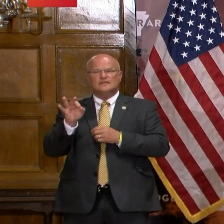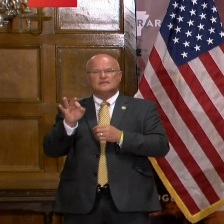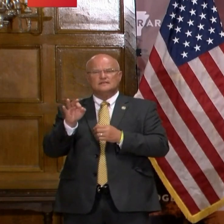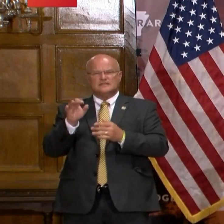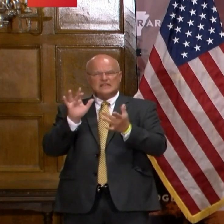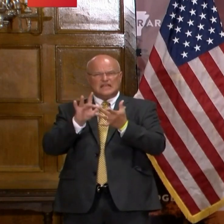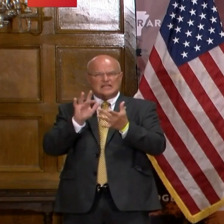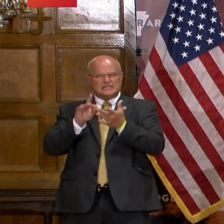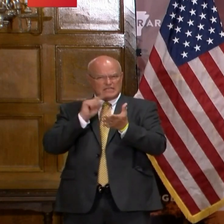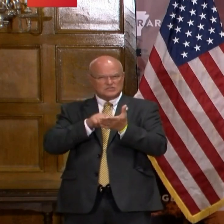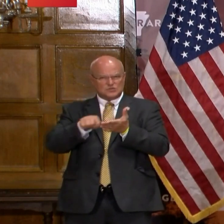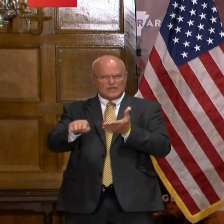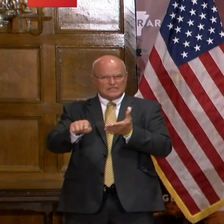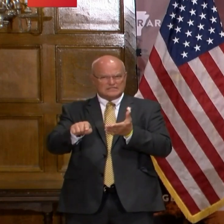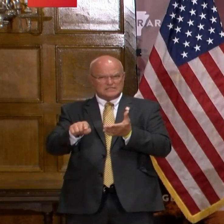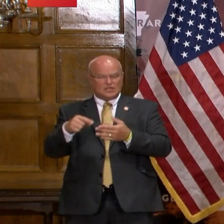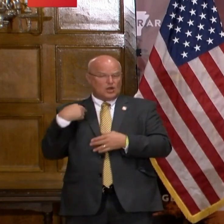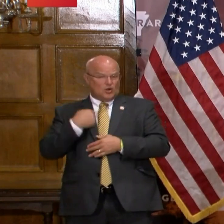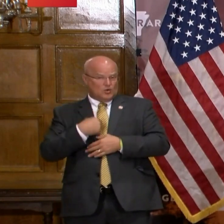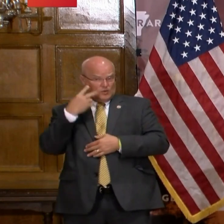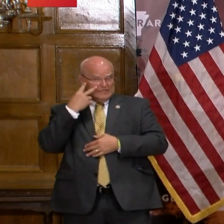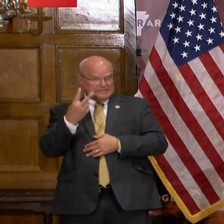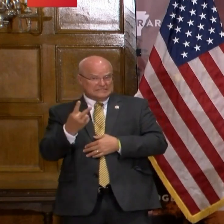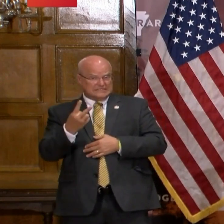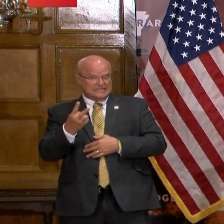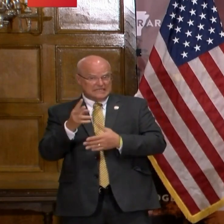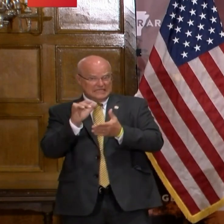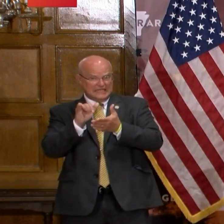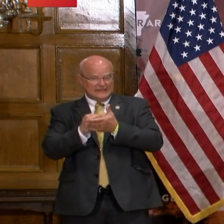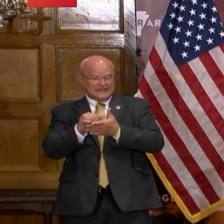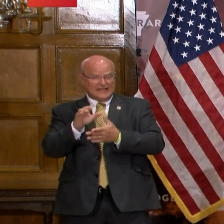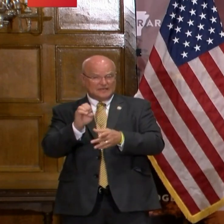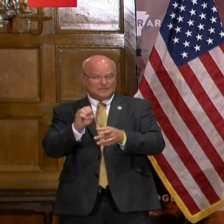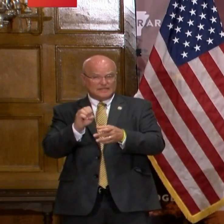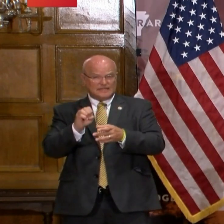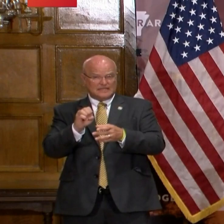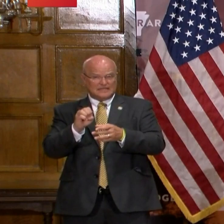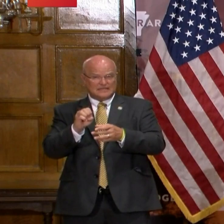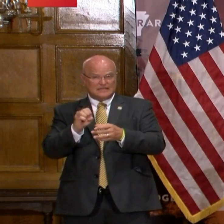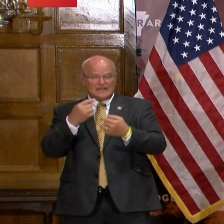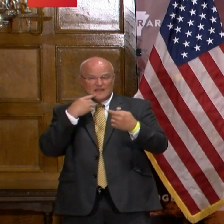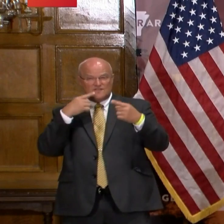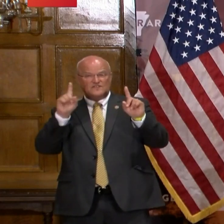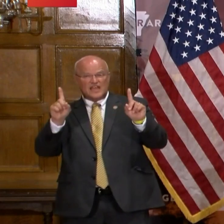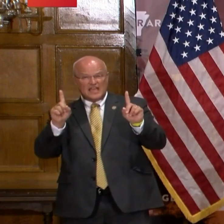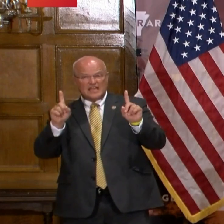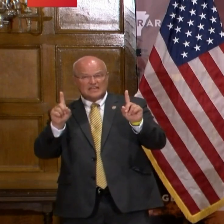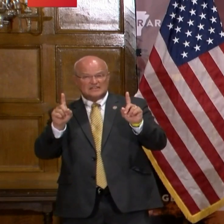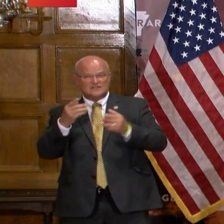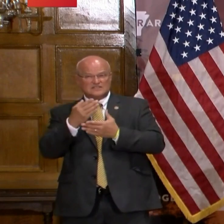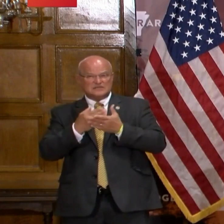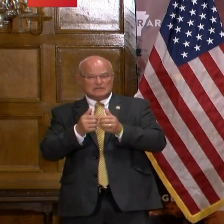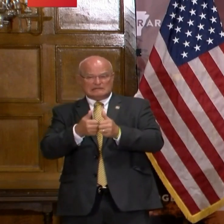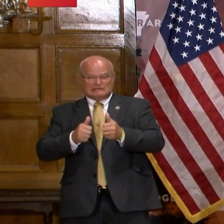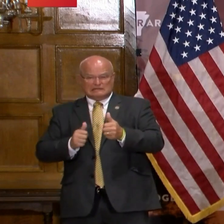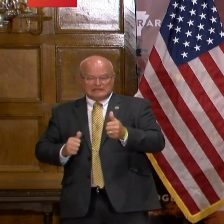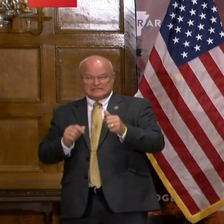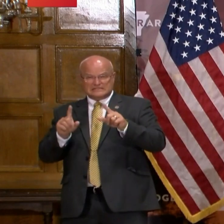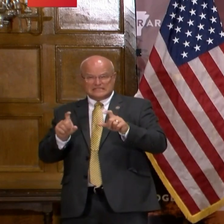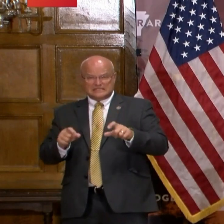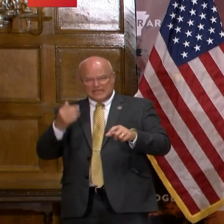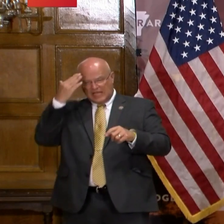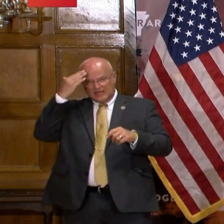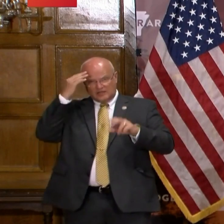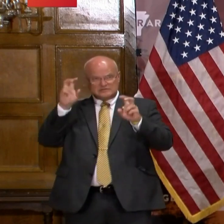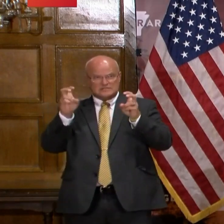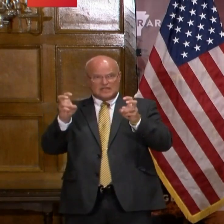the contact tracing, are we seeing that be effective due to some of the lagging in testing? I know that was